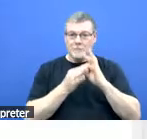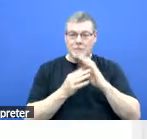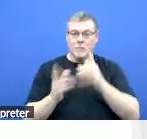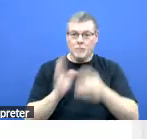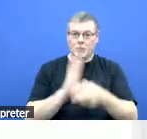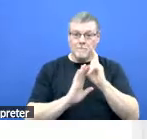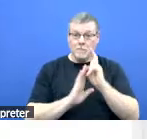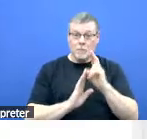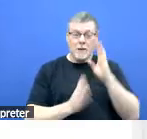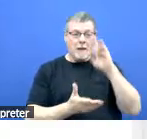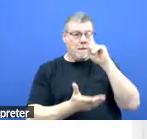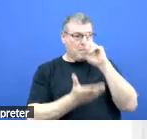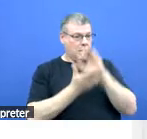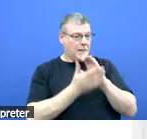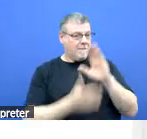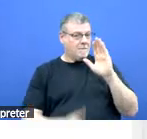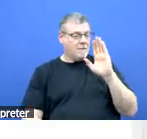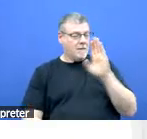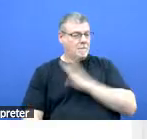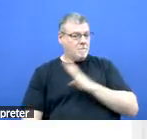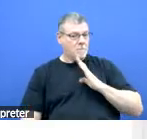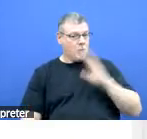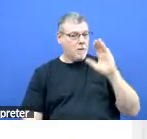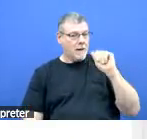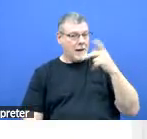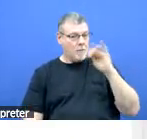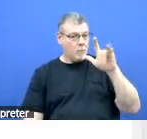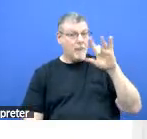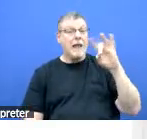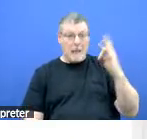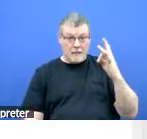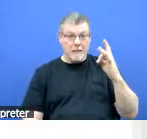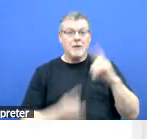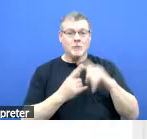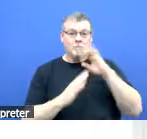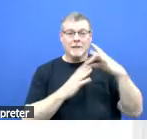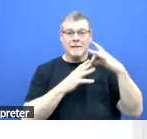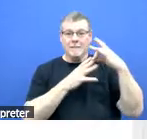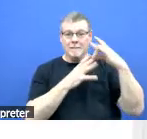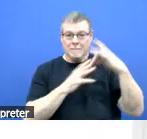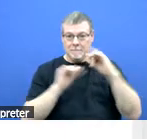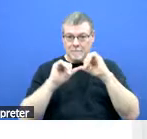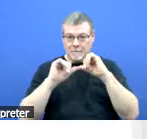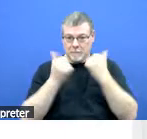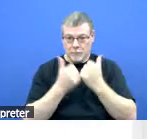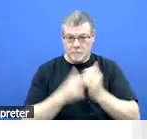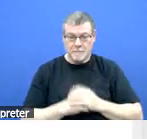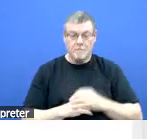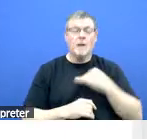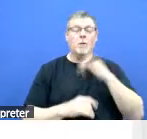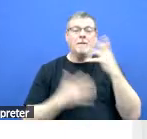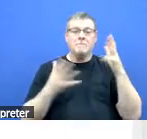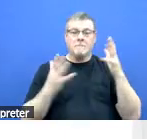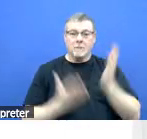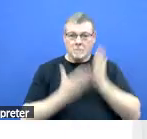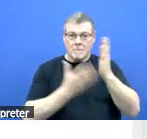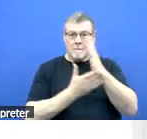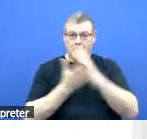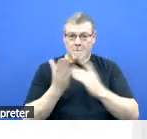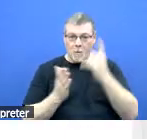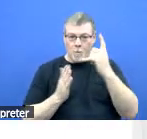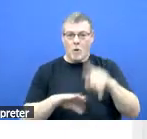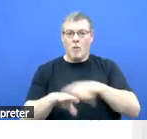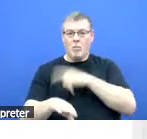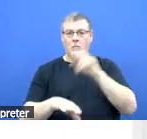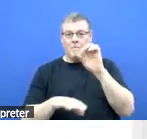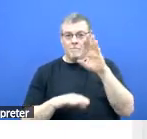board, I believe on April 8th, declared your intent to be lead agency. We did provide you a completed part 1 long form